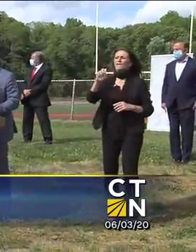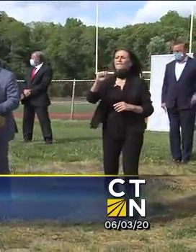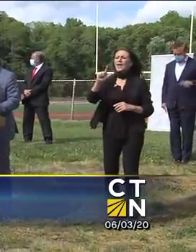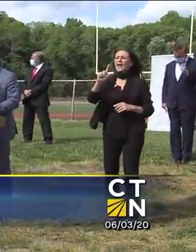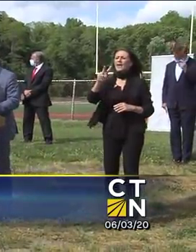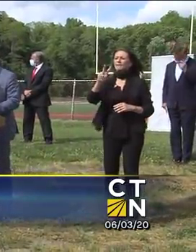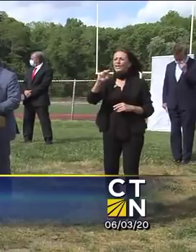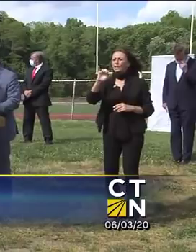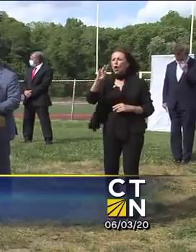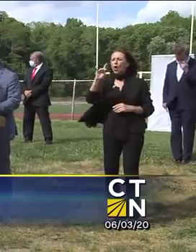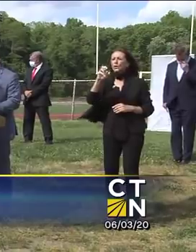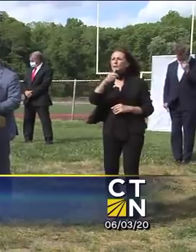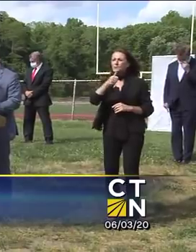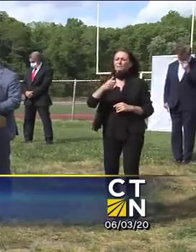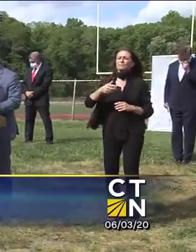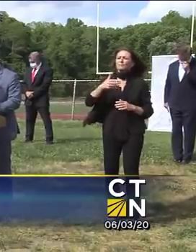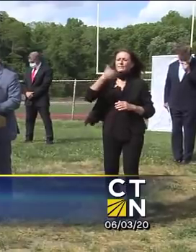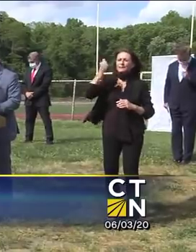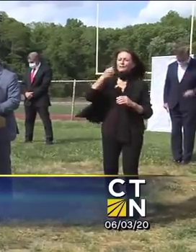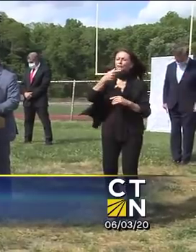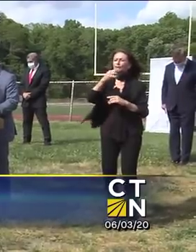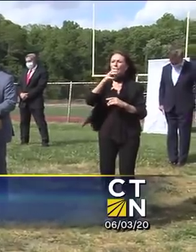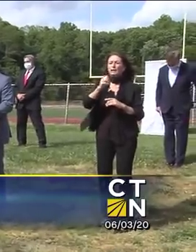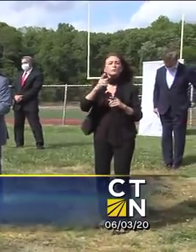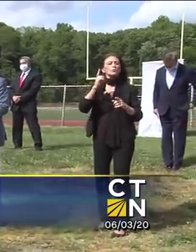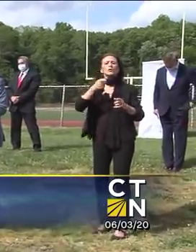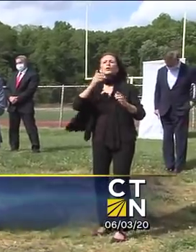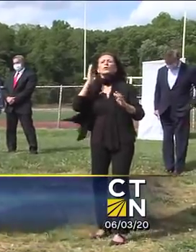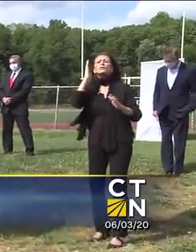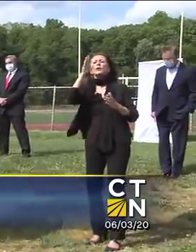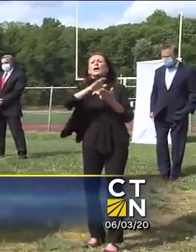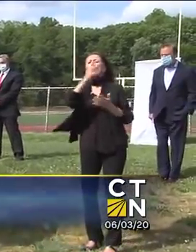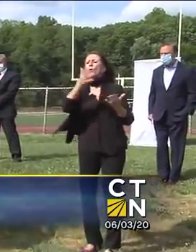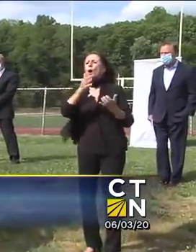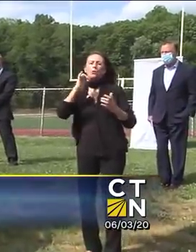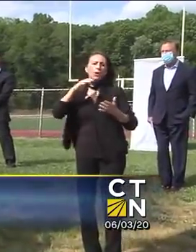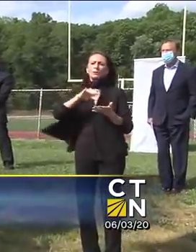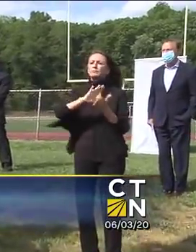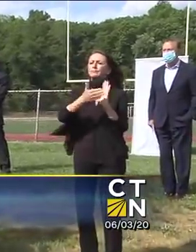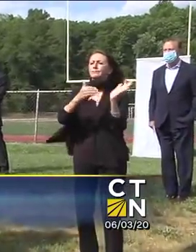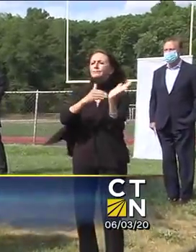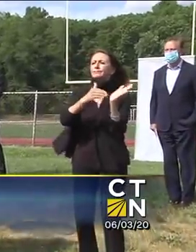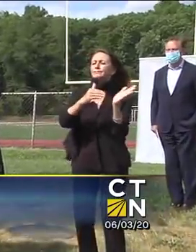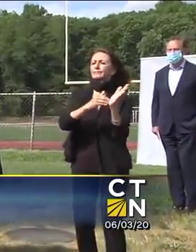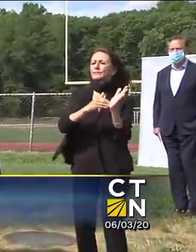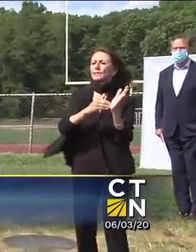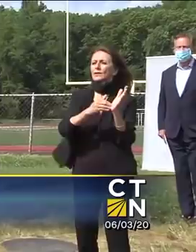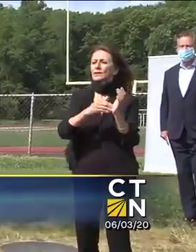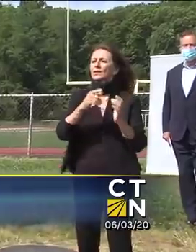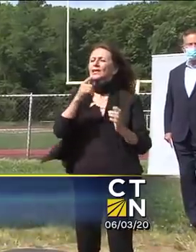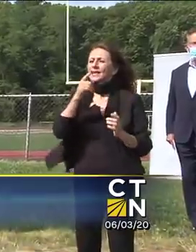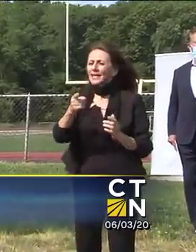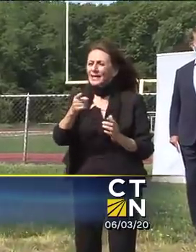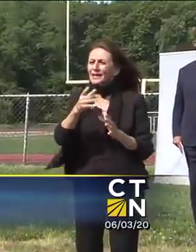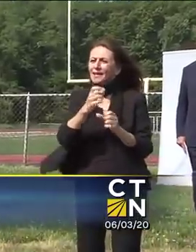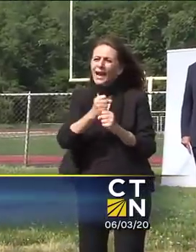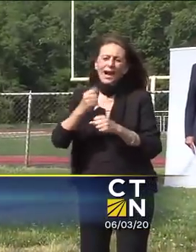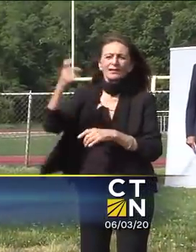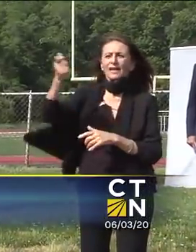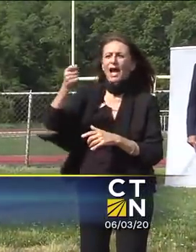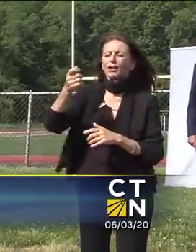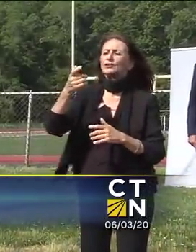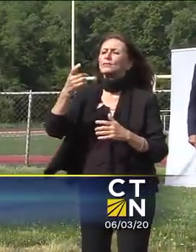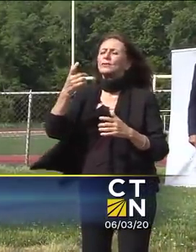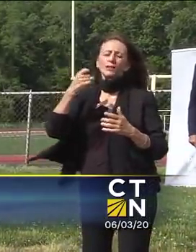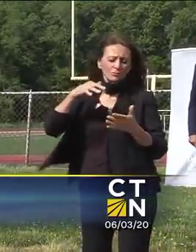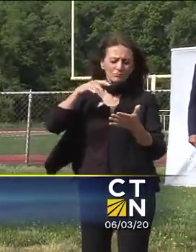School, he's going to go on to study medicine. He was one of 3 presidential scholars in the state of Connecticut. He's going to